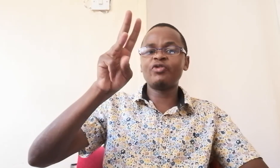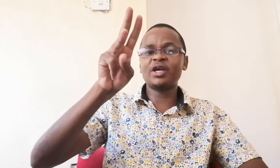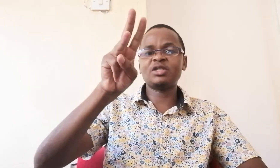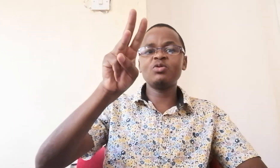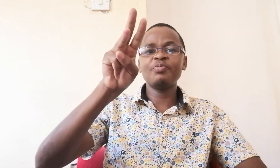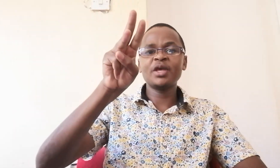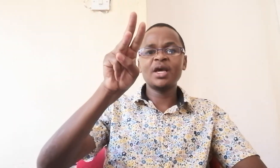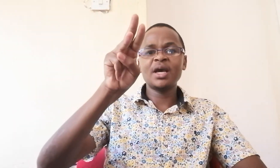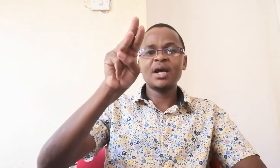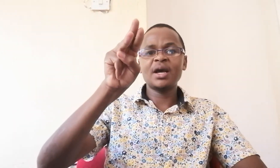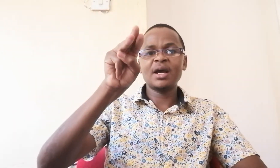fingers. So